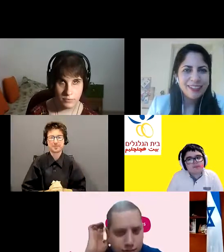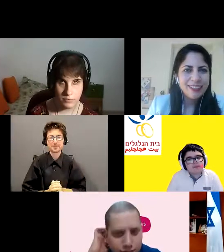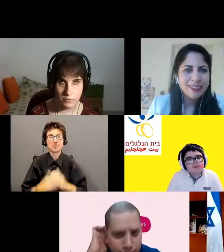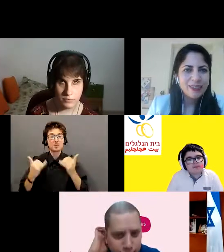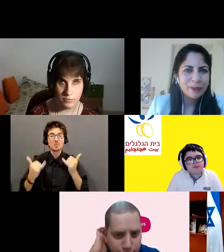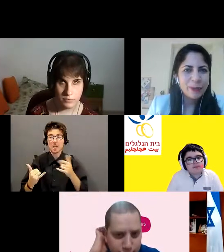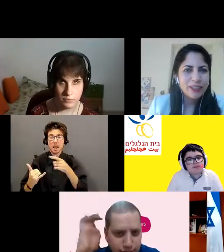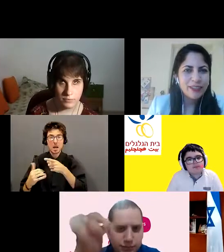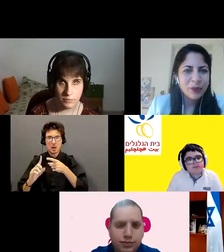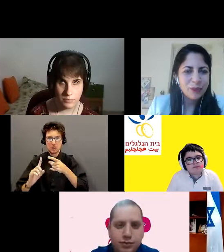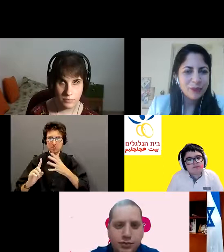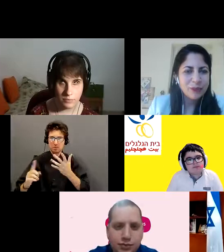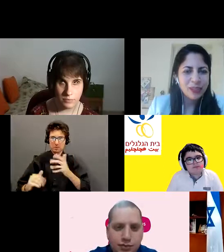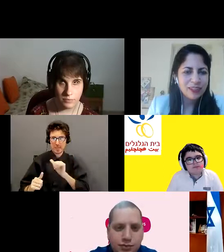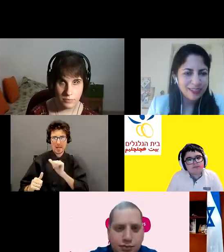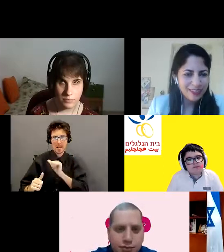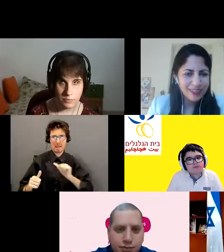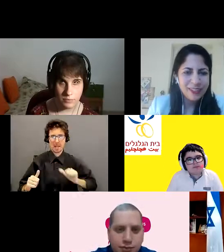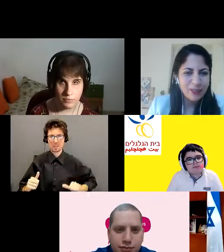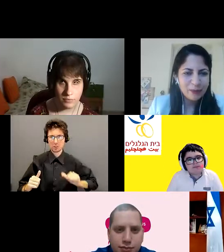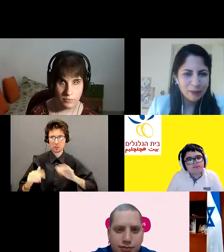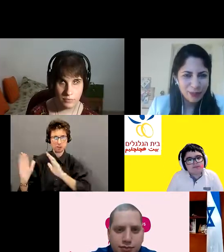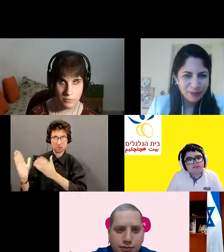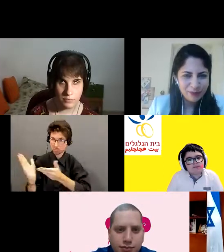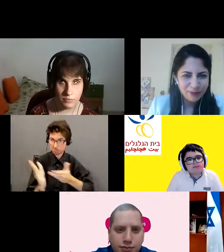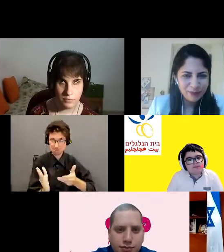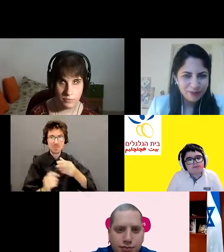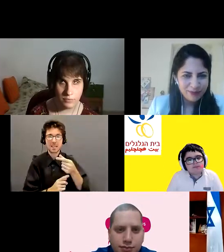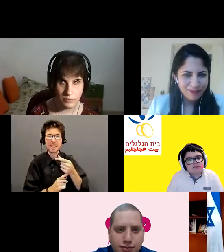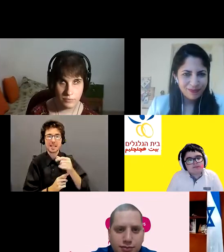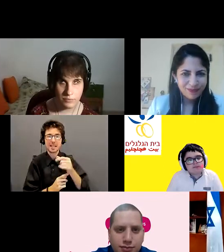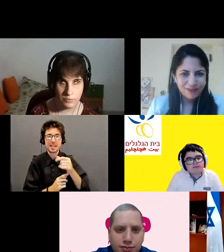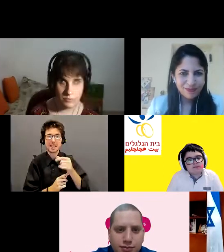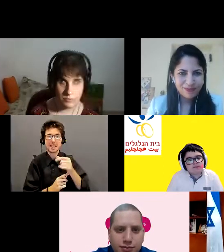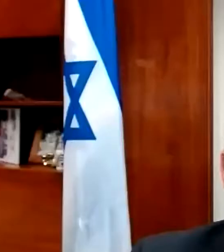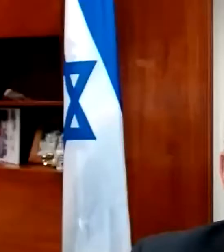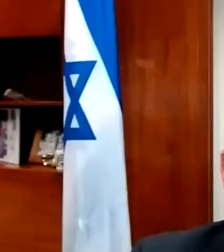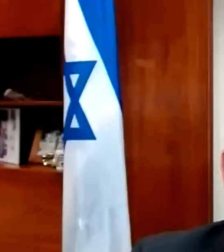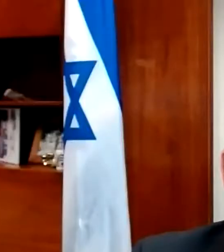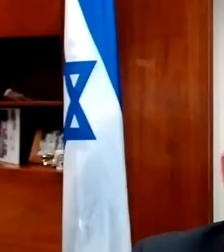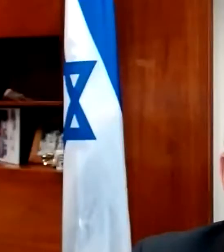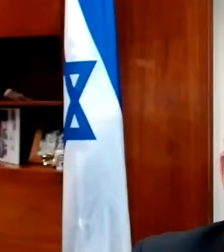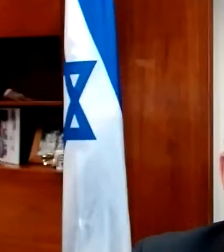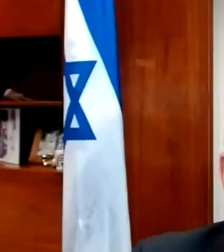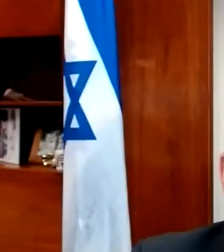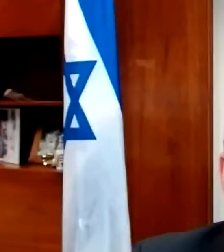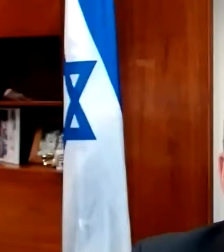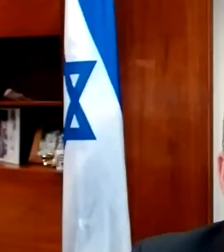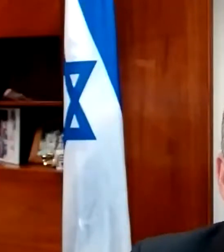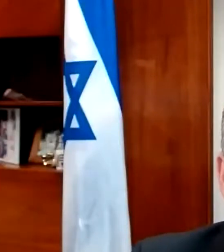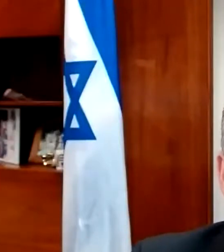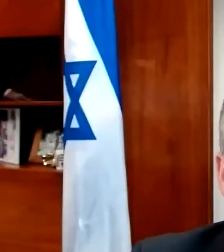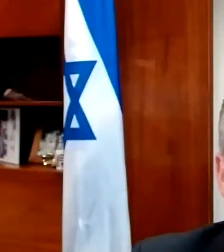Erdan, for his opening remarks. Gilad, you have the floor. Thank you, Yuval, and good